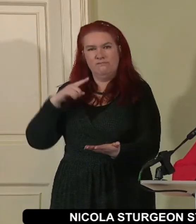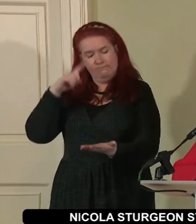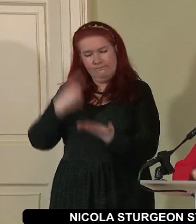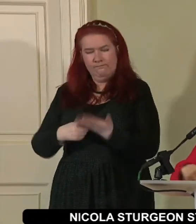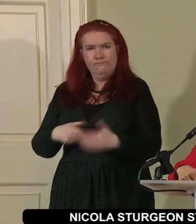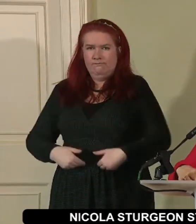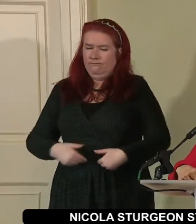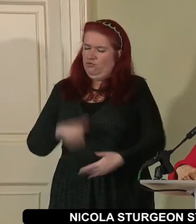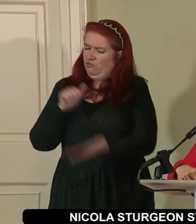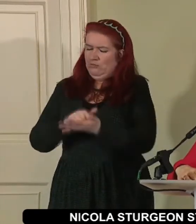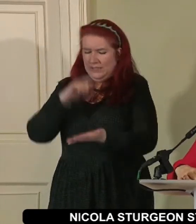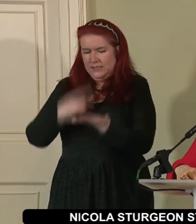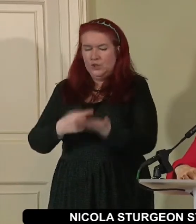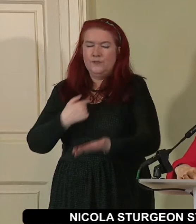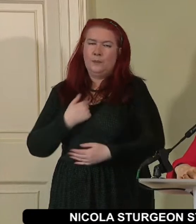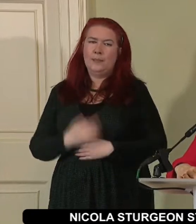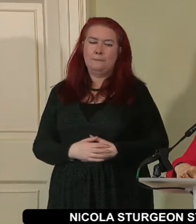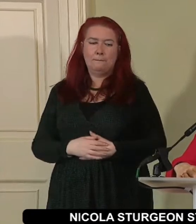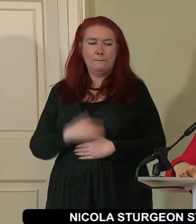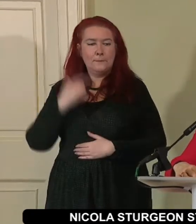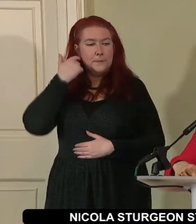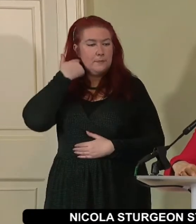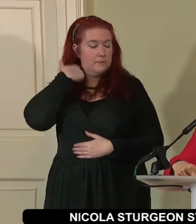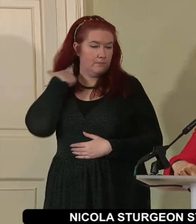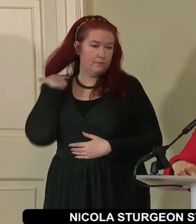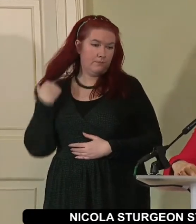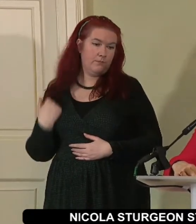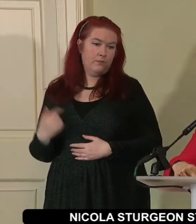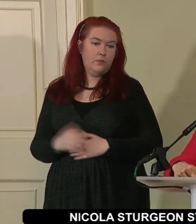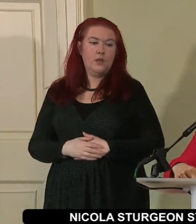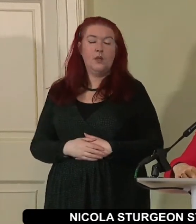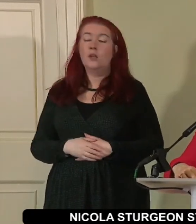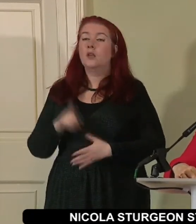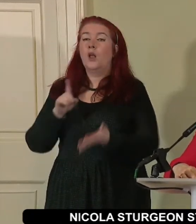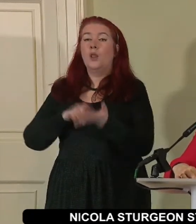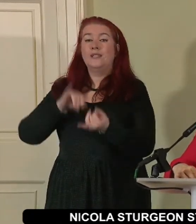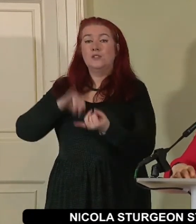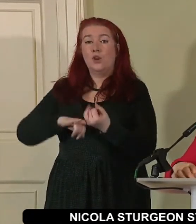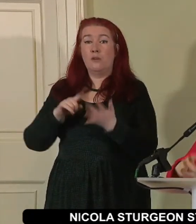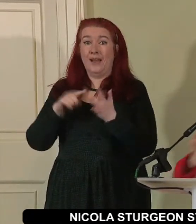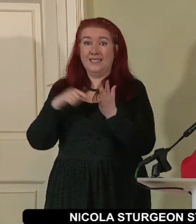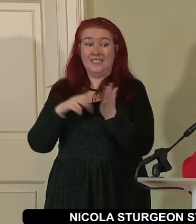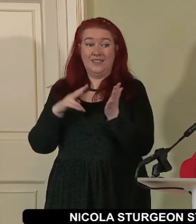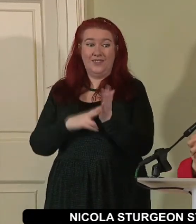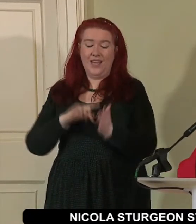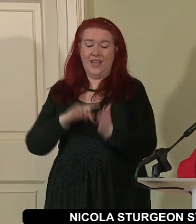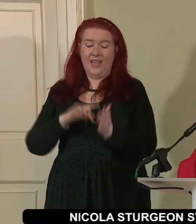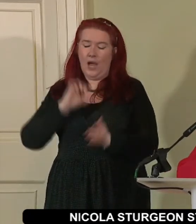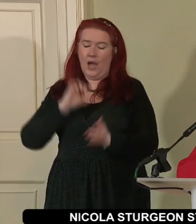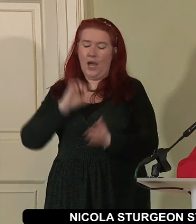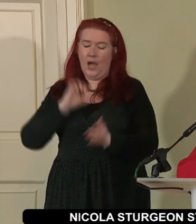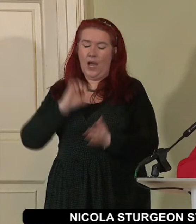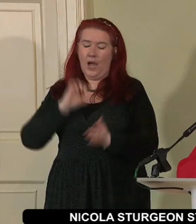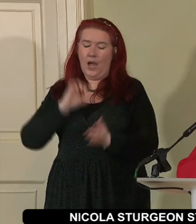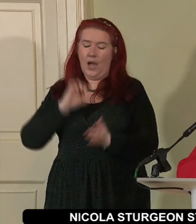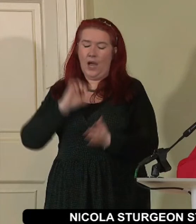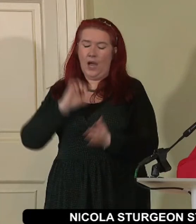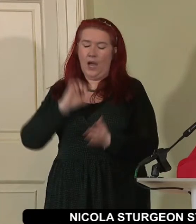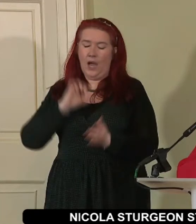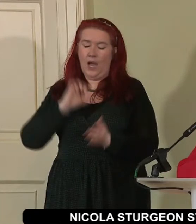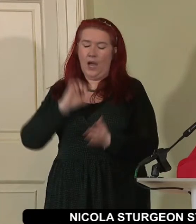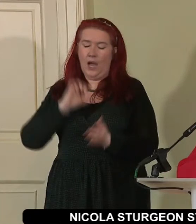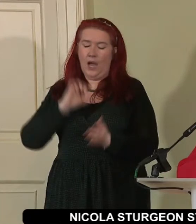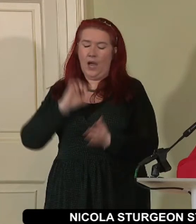right decision for me. I take Louise Scott from ITV. I'm going to end up doing what I said I wouldn't do.